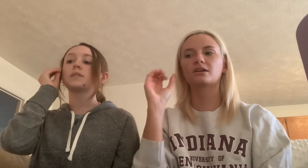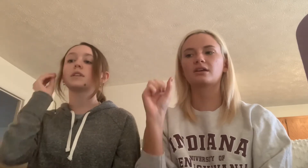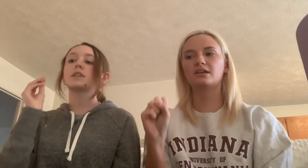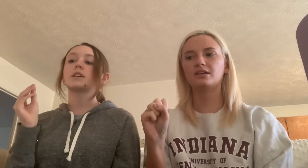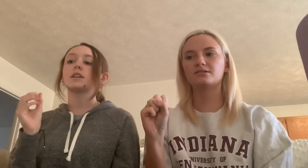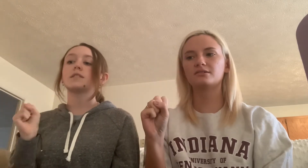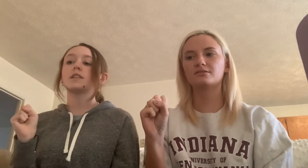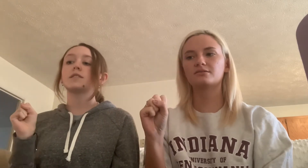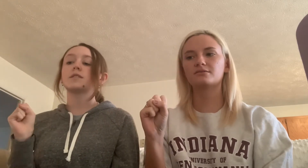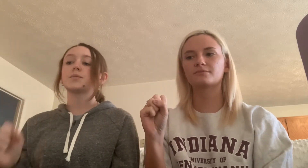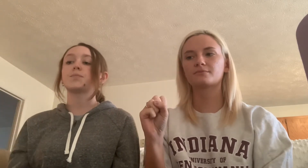kisses.